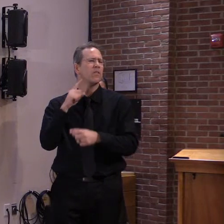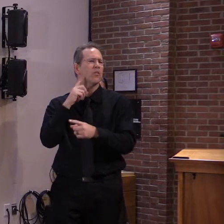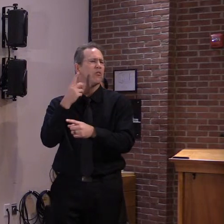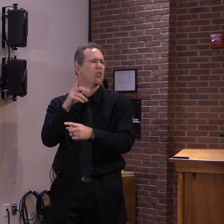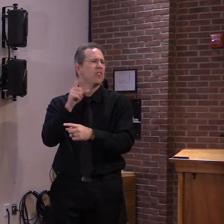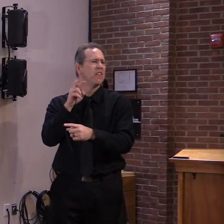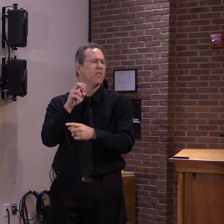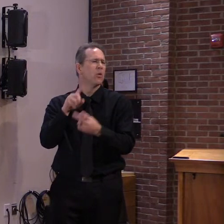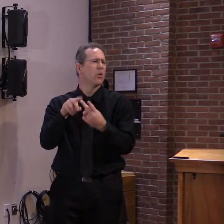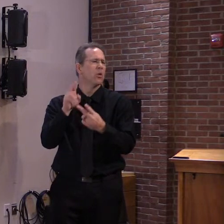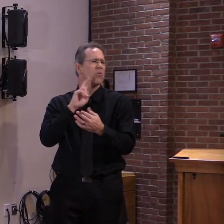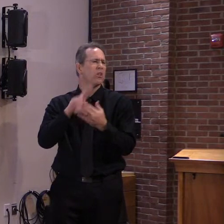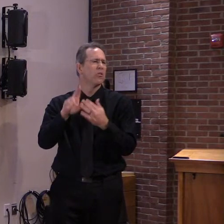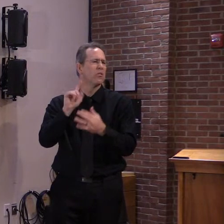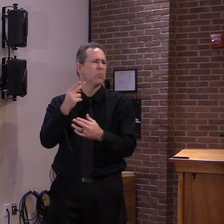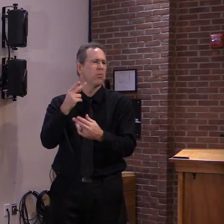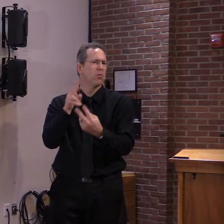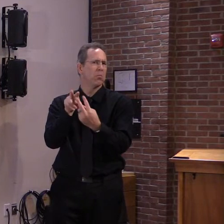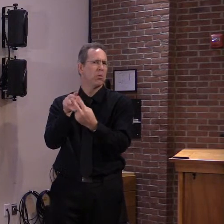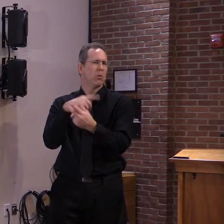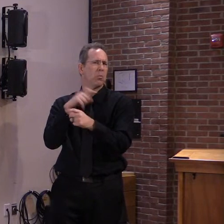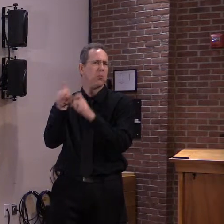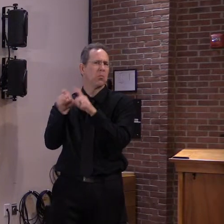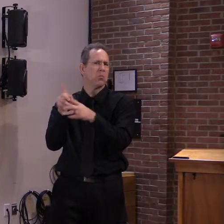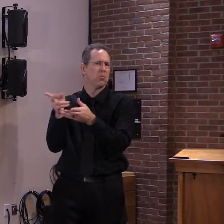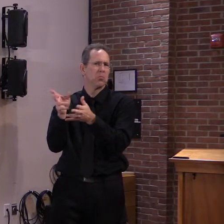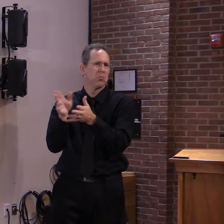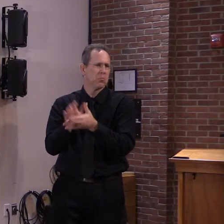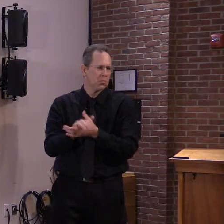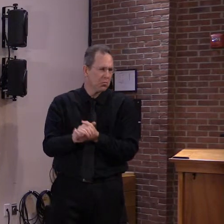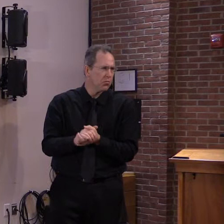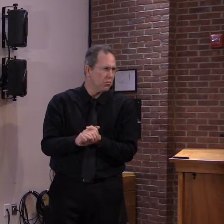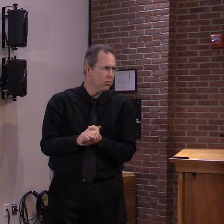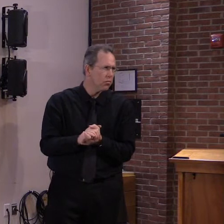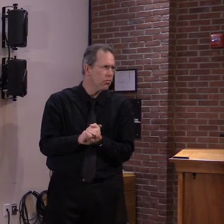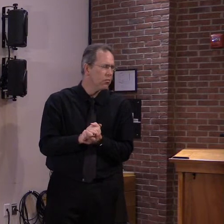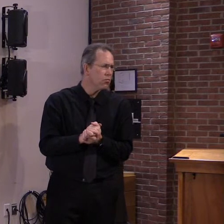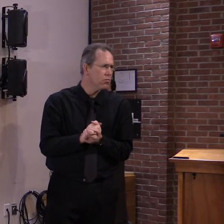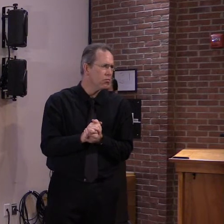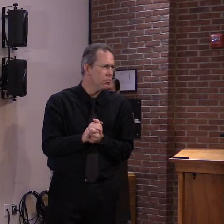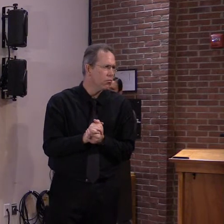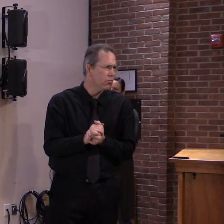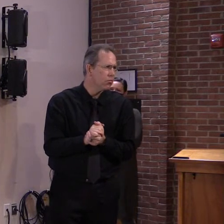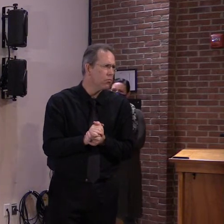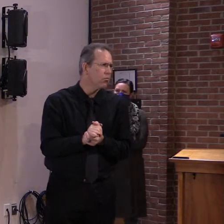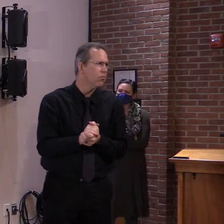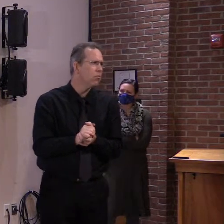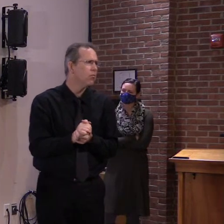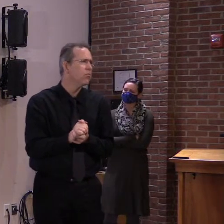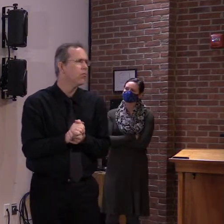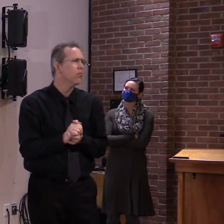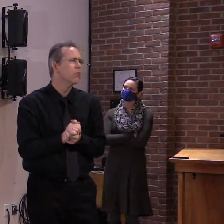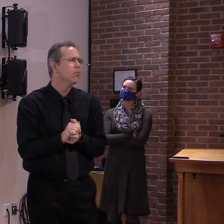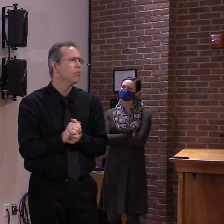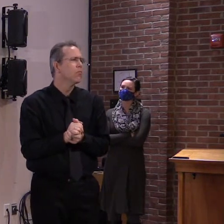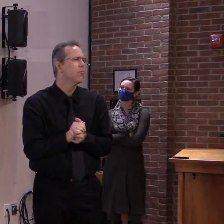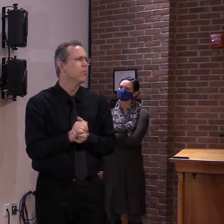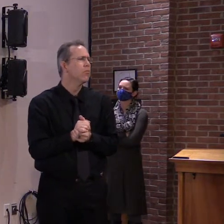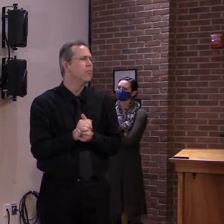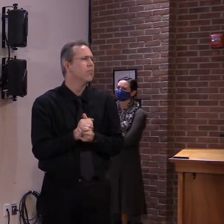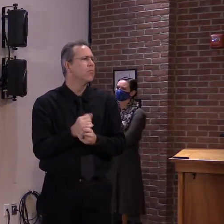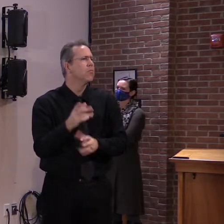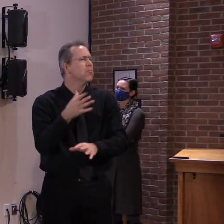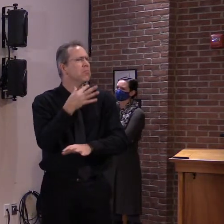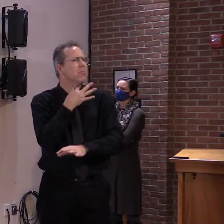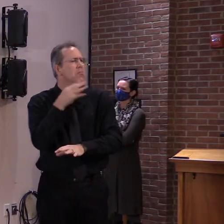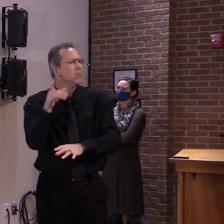how many people who are homeless have had COVID-19 in any way, separately from